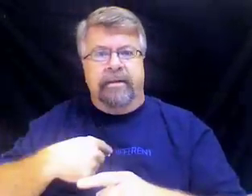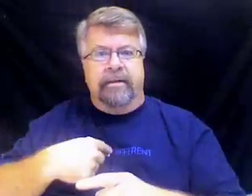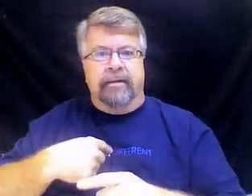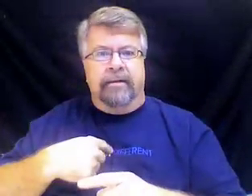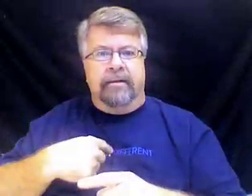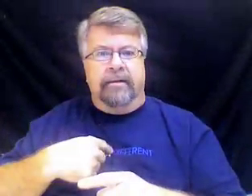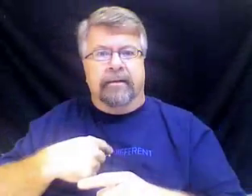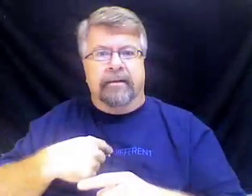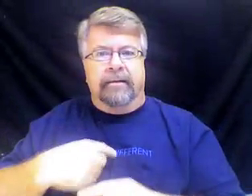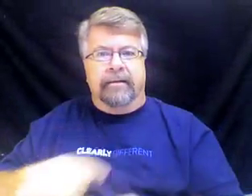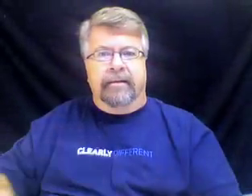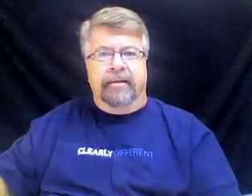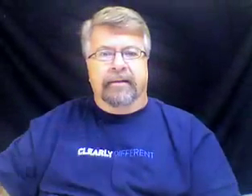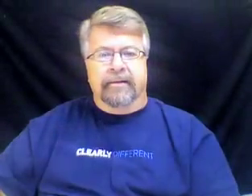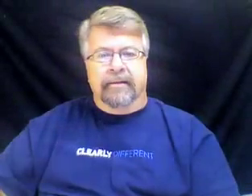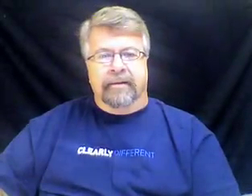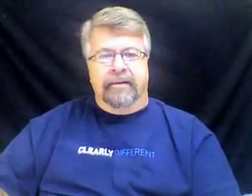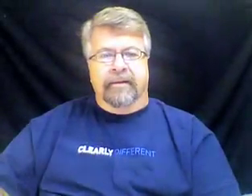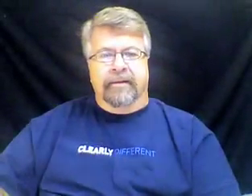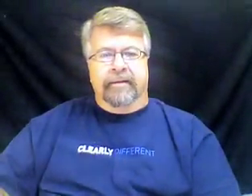You're supposed to say. You're supposed to say.